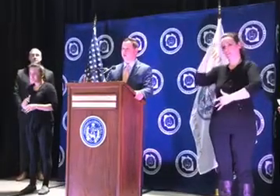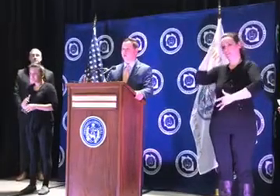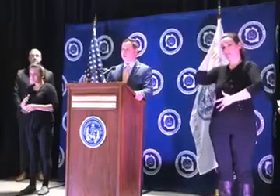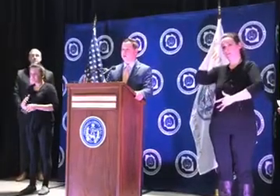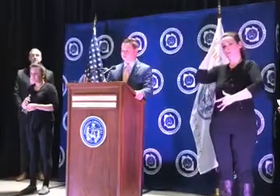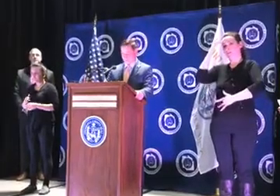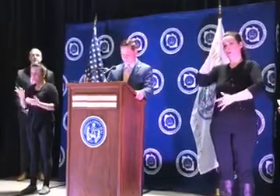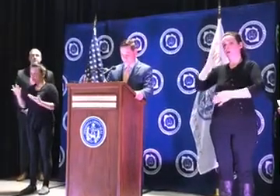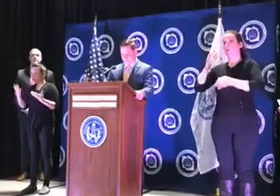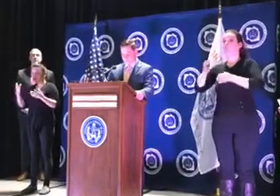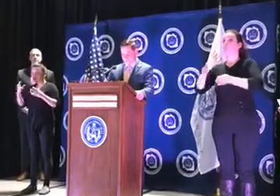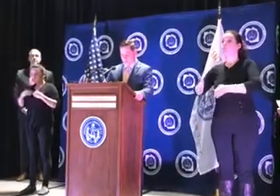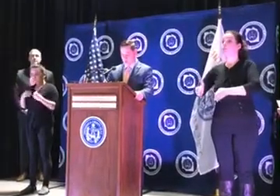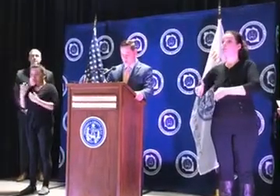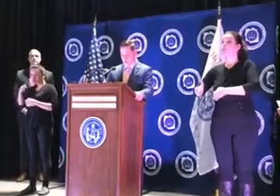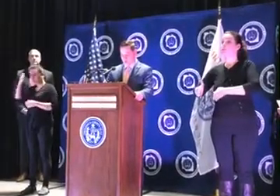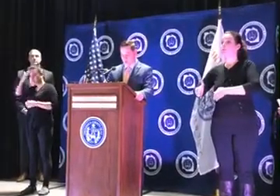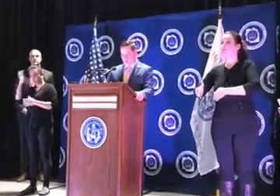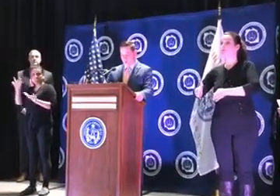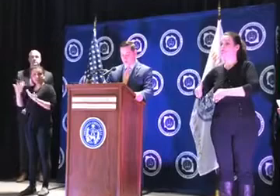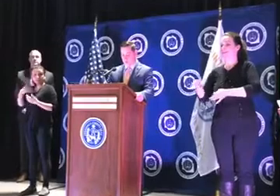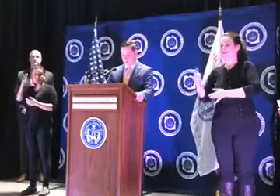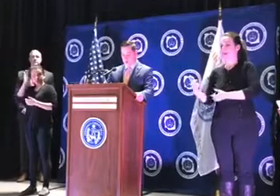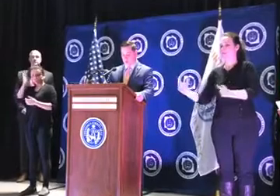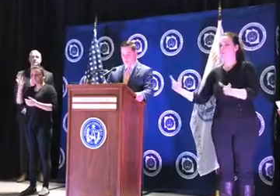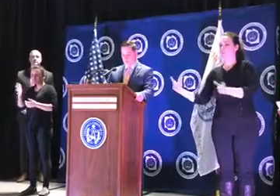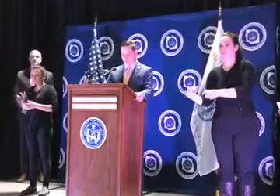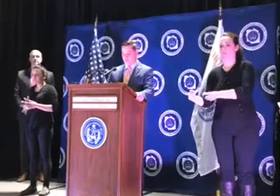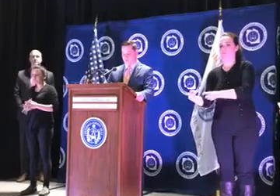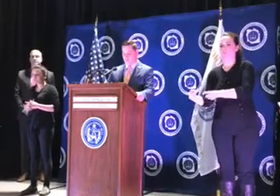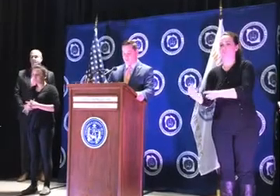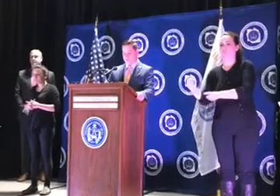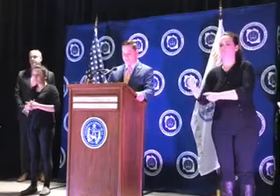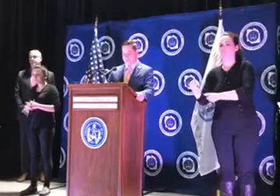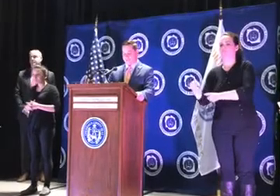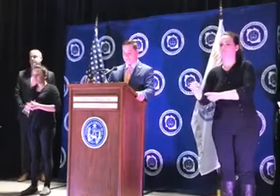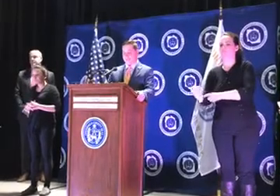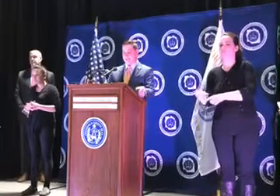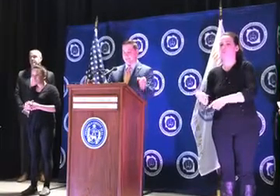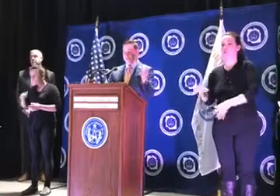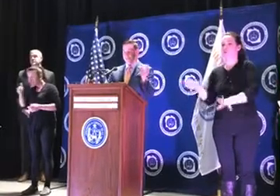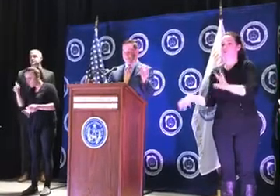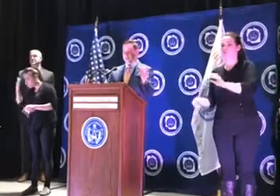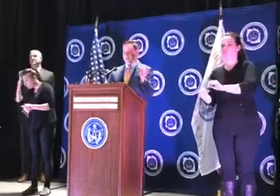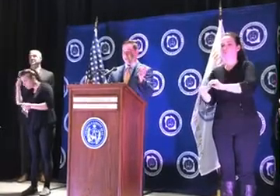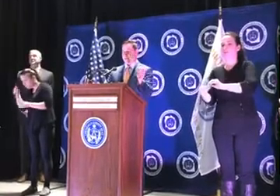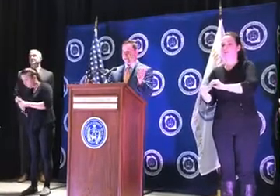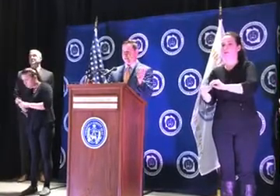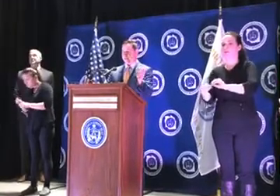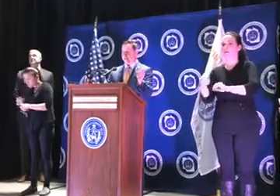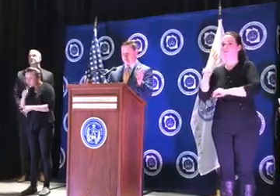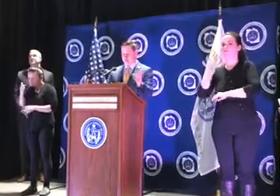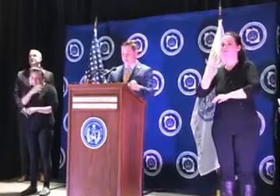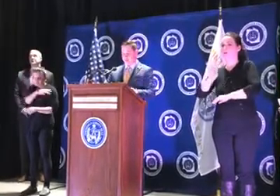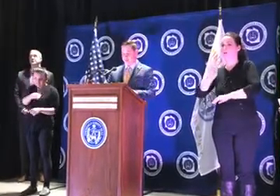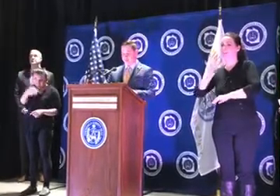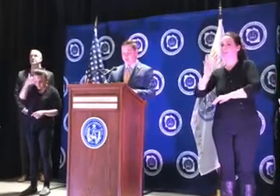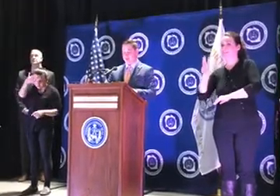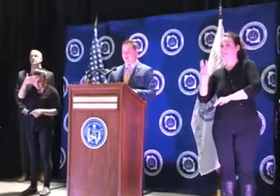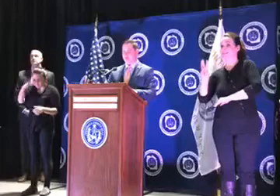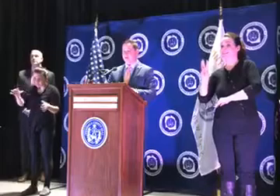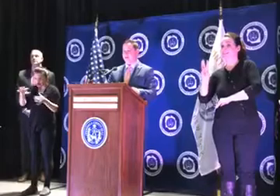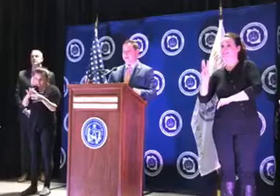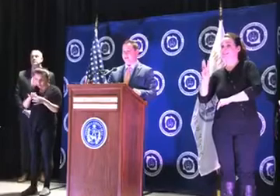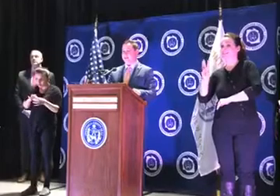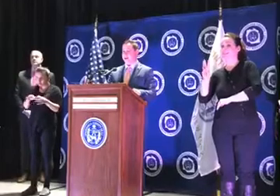a quarantine. So overall, we have 46 specific cases,